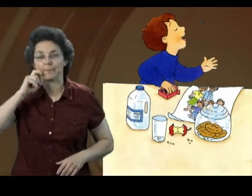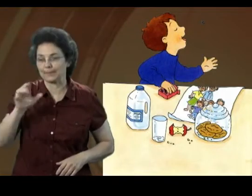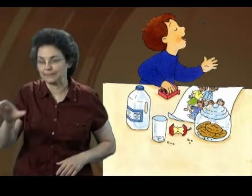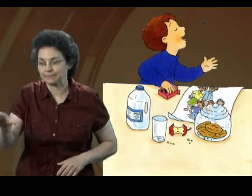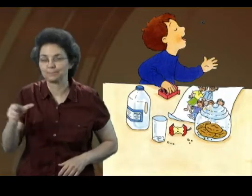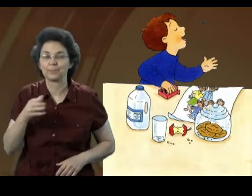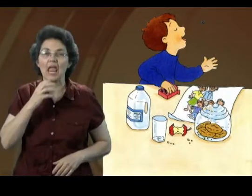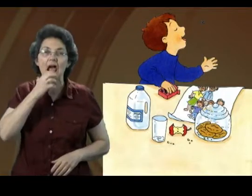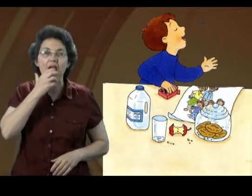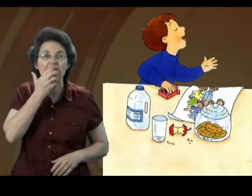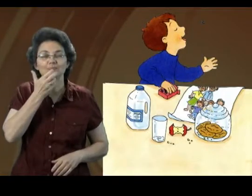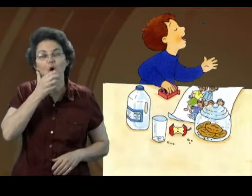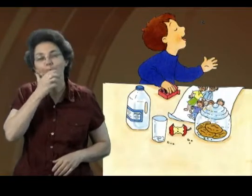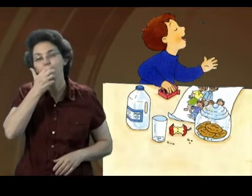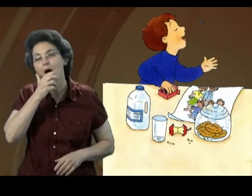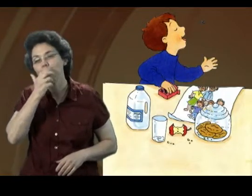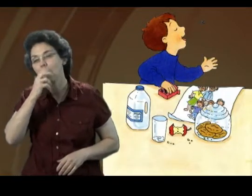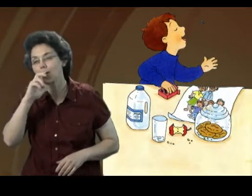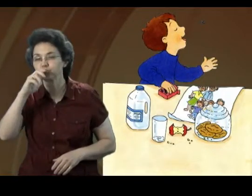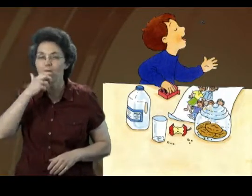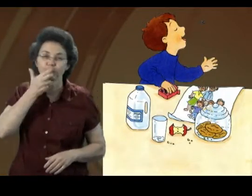Then he ate an apple.